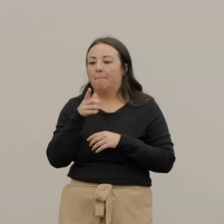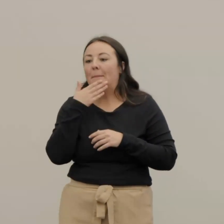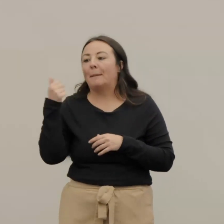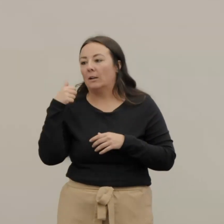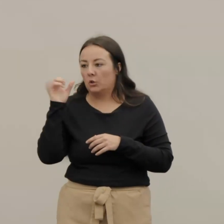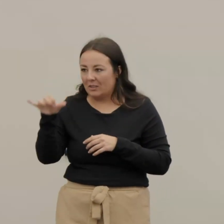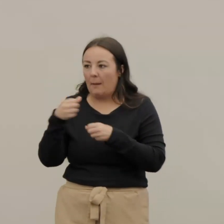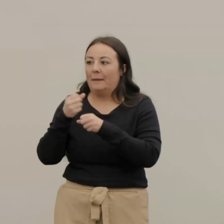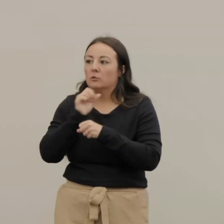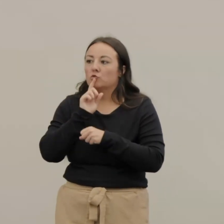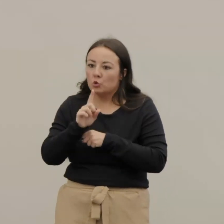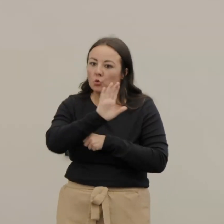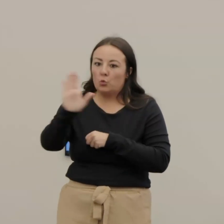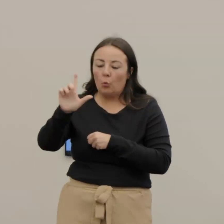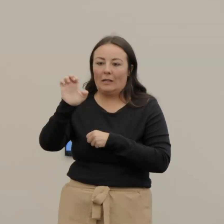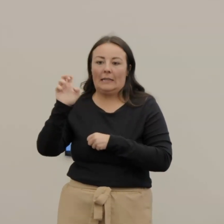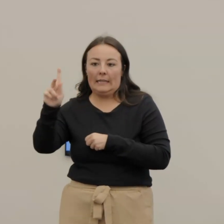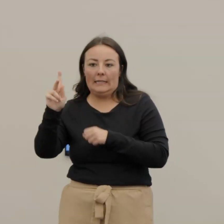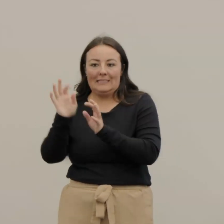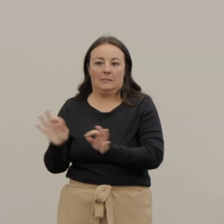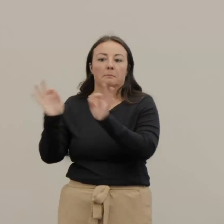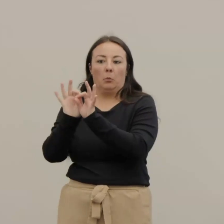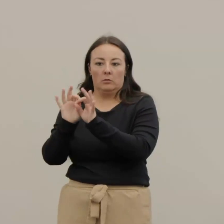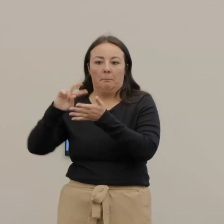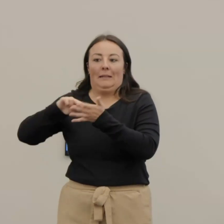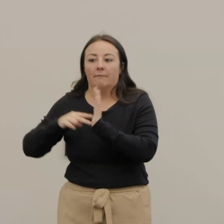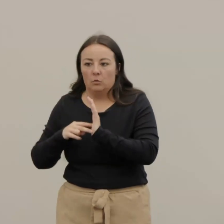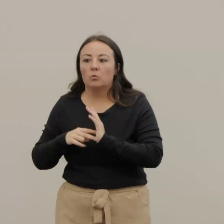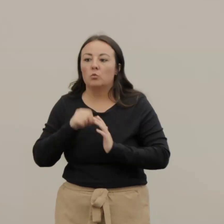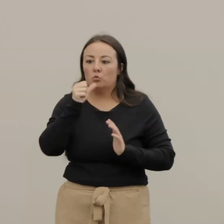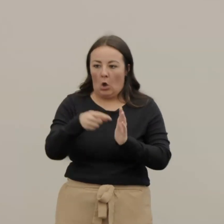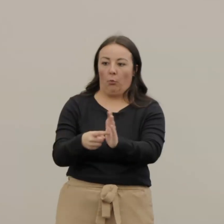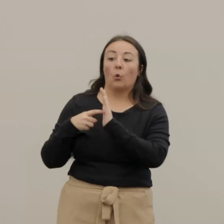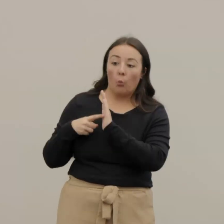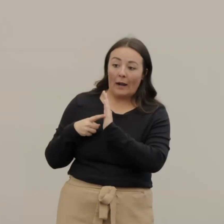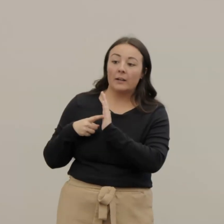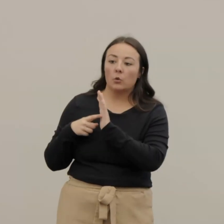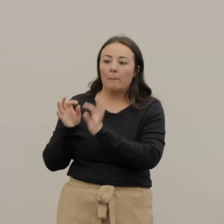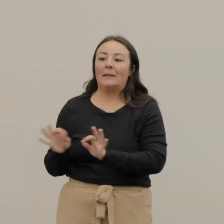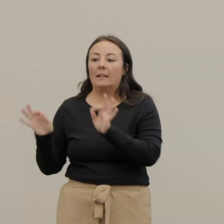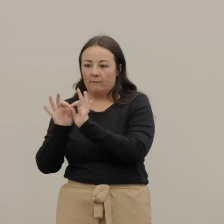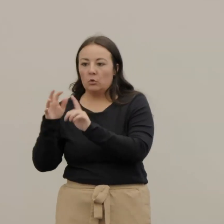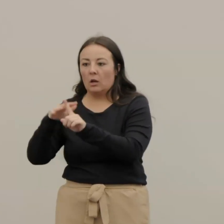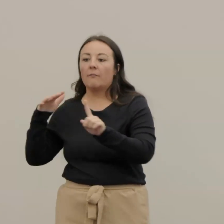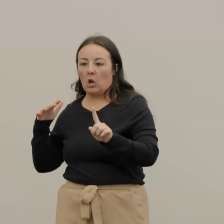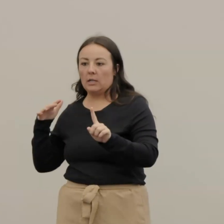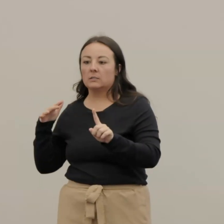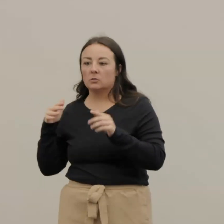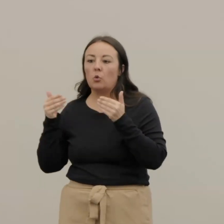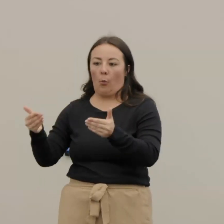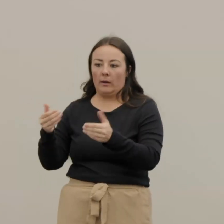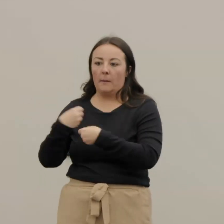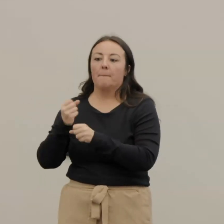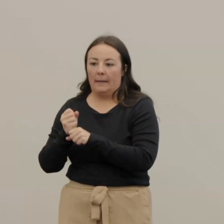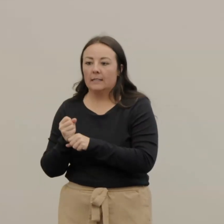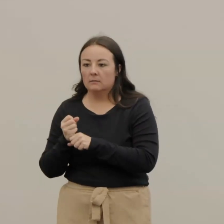and make your link meaningful completely out of context. And use action verbs. It was